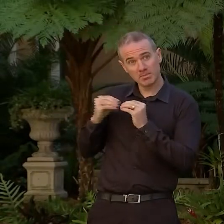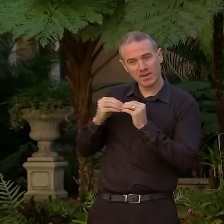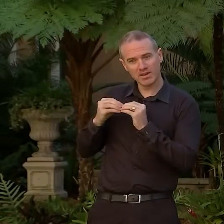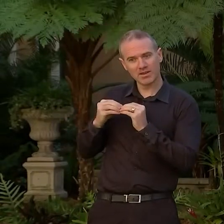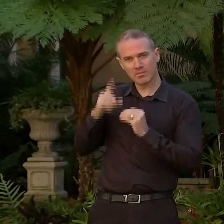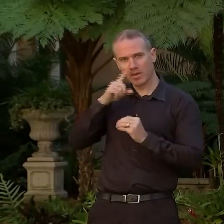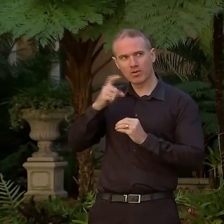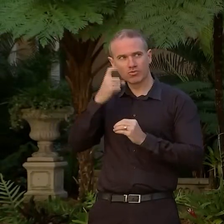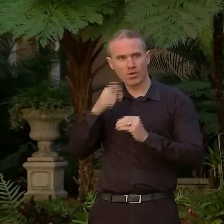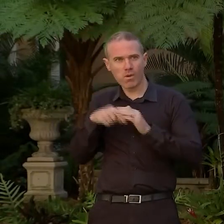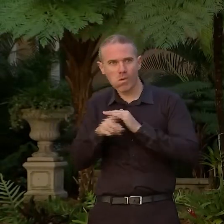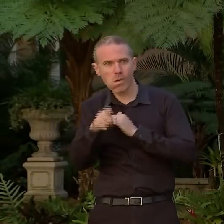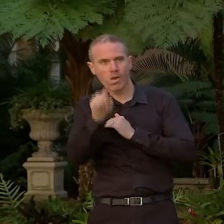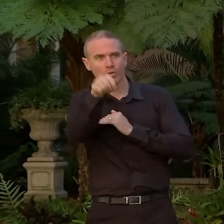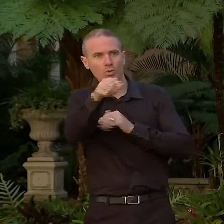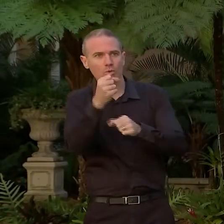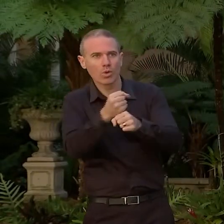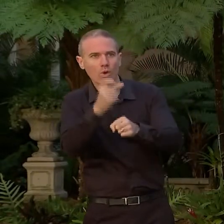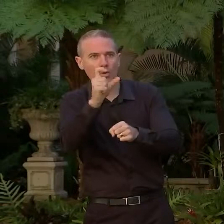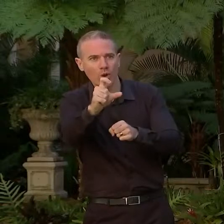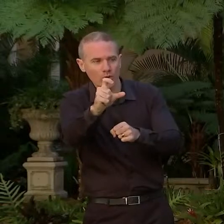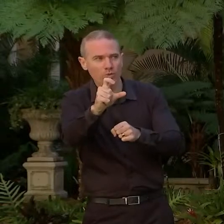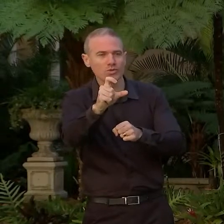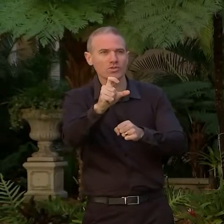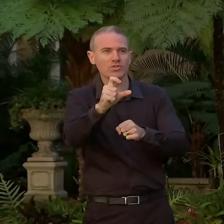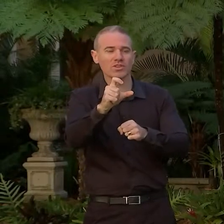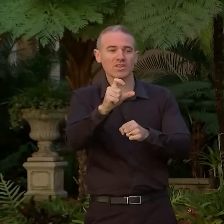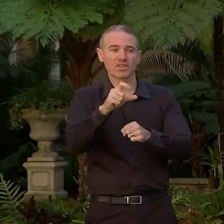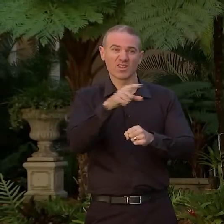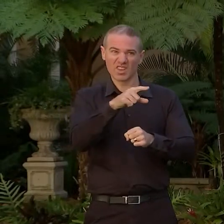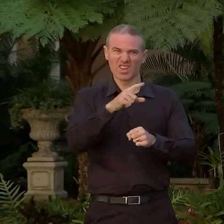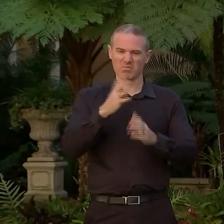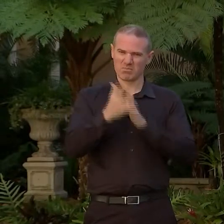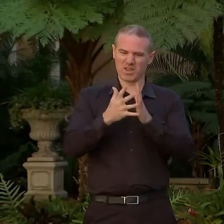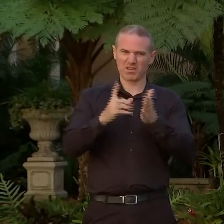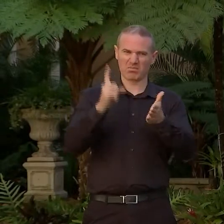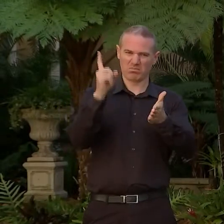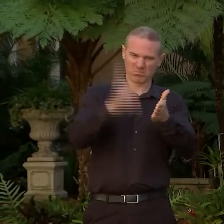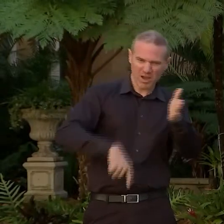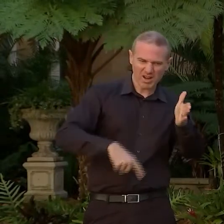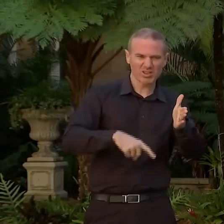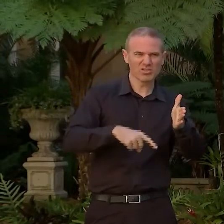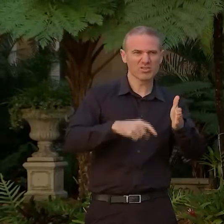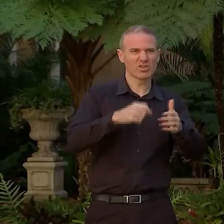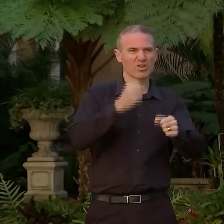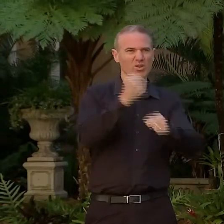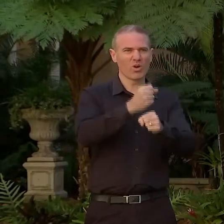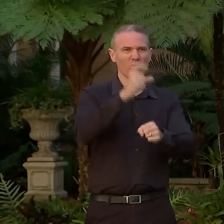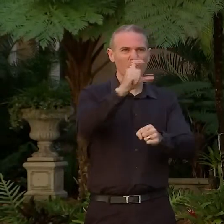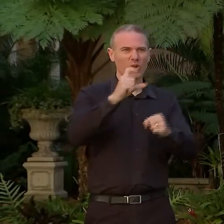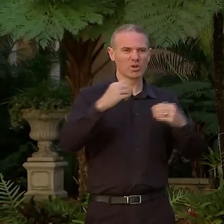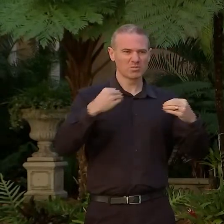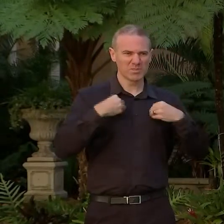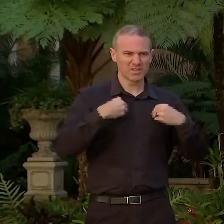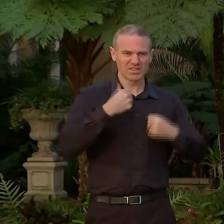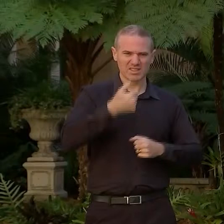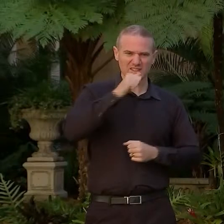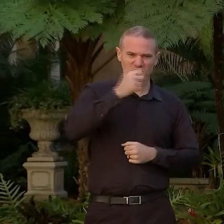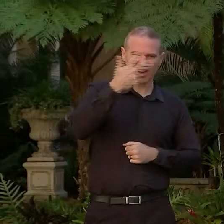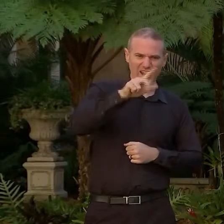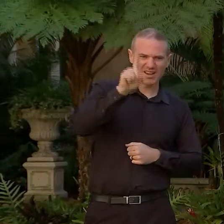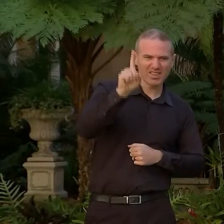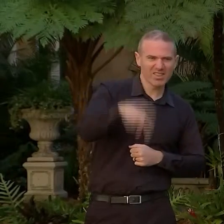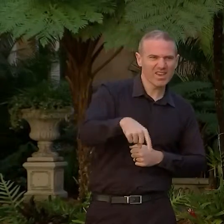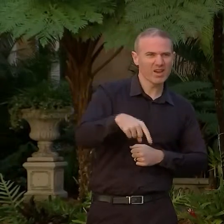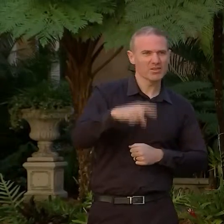He says the state says that is their position, and that this is punishing their 66,000 small businesses and 680,000 residents.